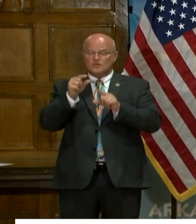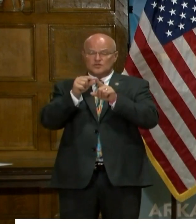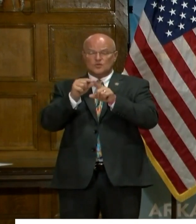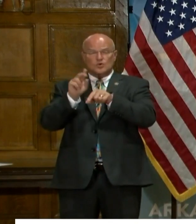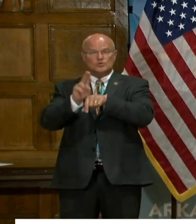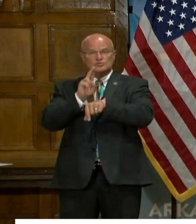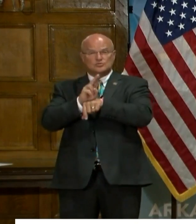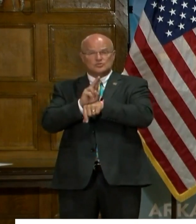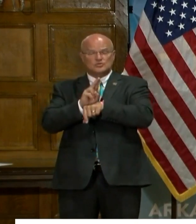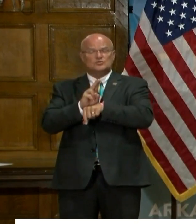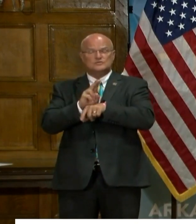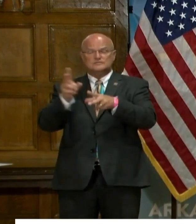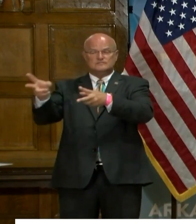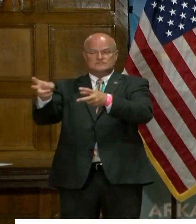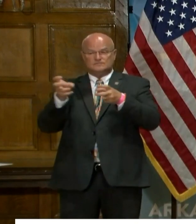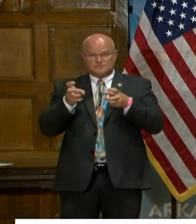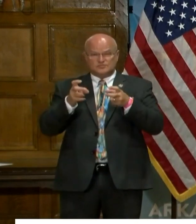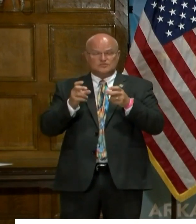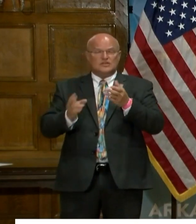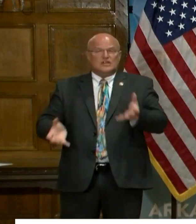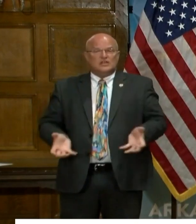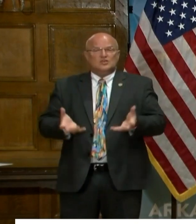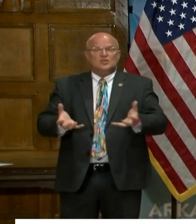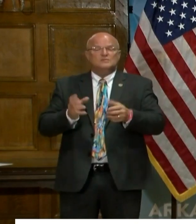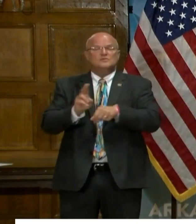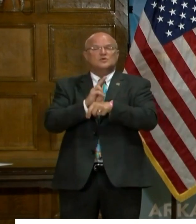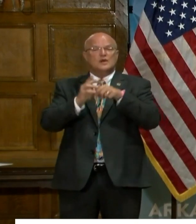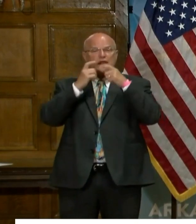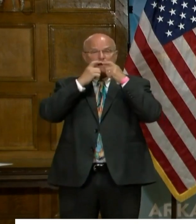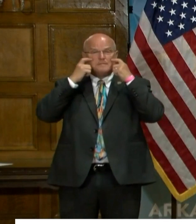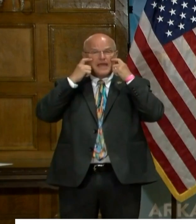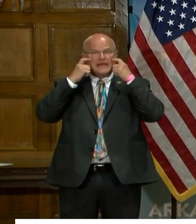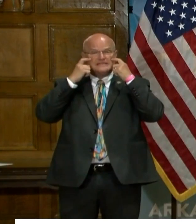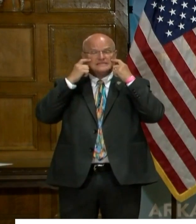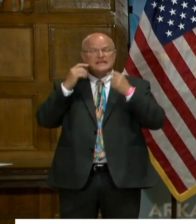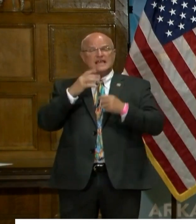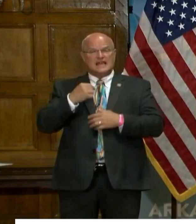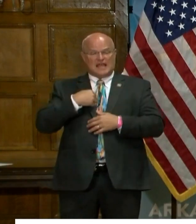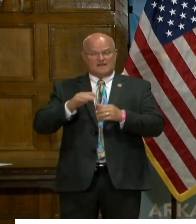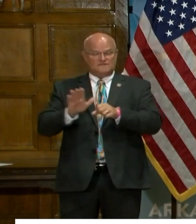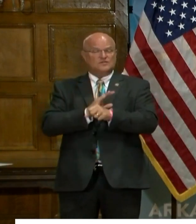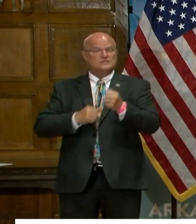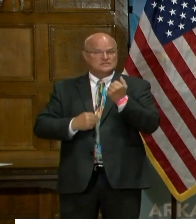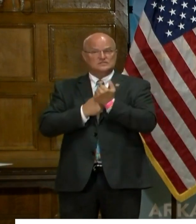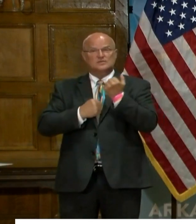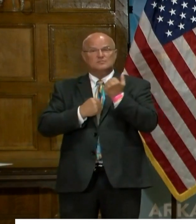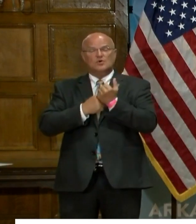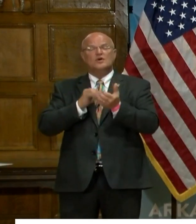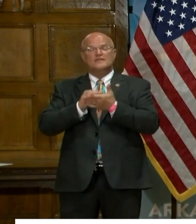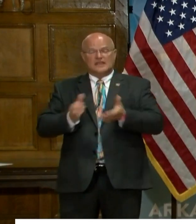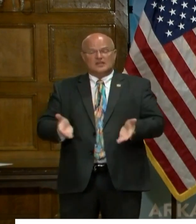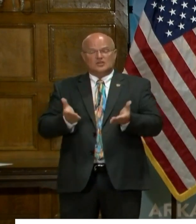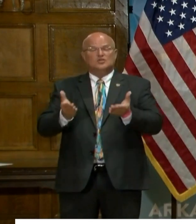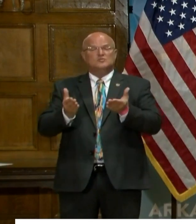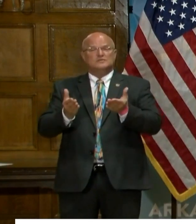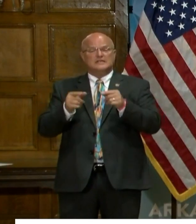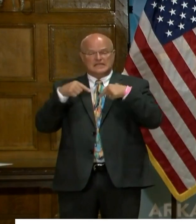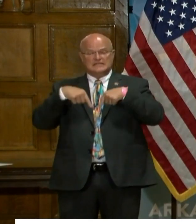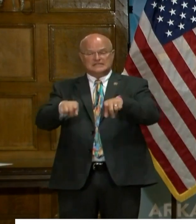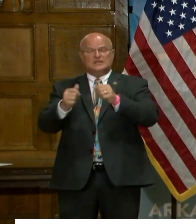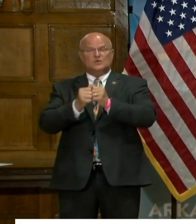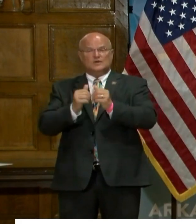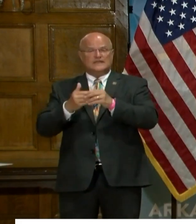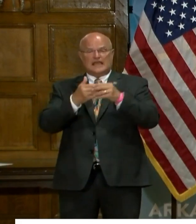words used is exhortation, but it's an encouragement to wear a mask, and I fully support that encouragement. It's consistent